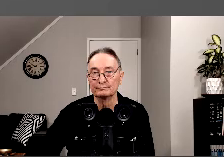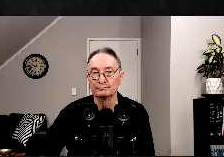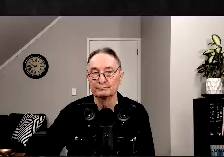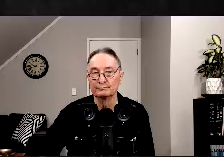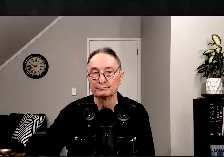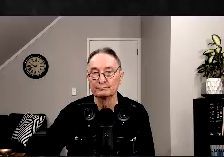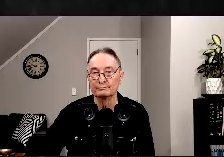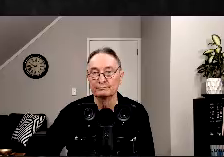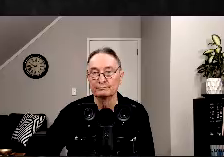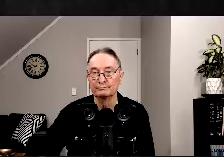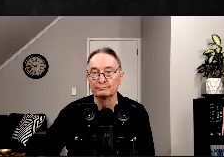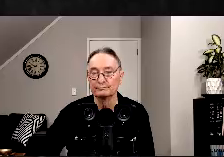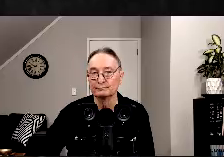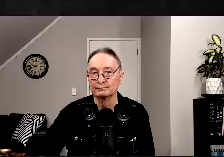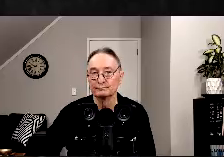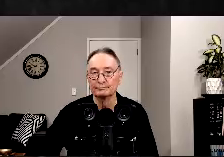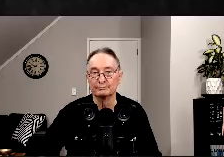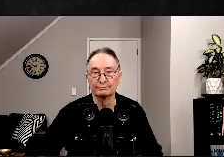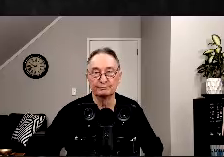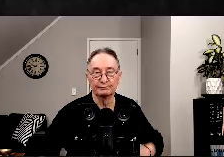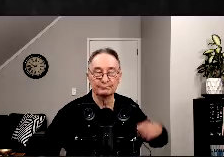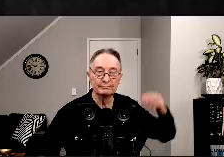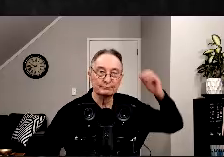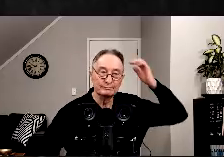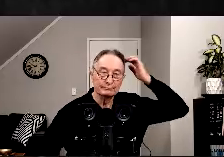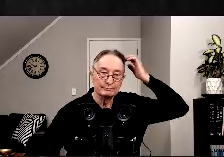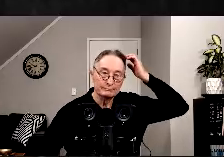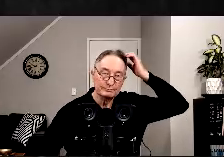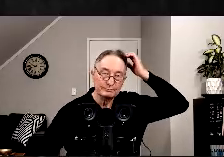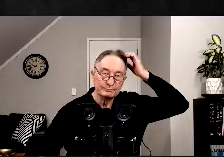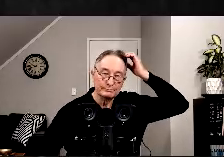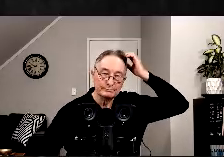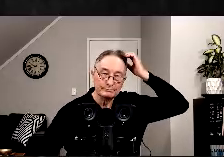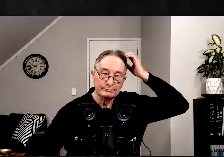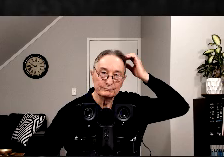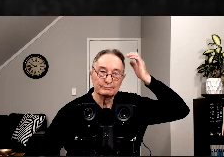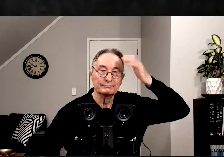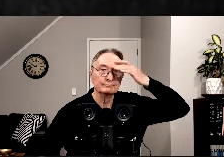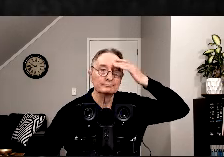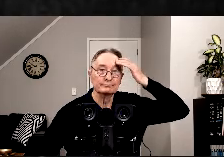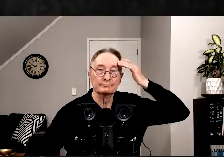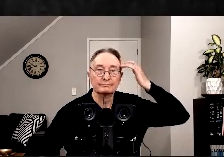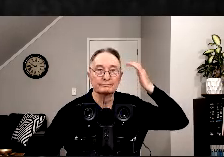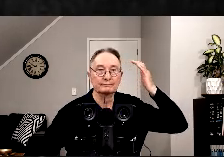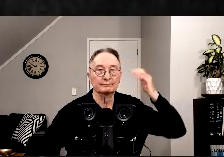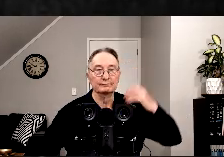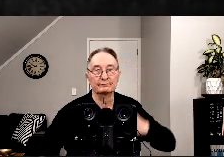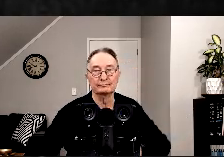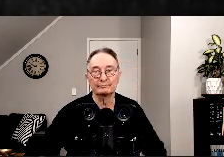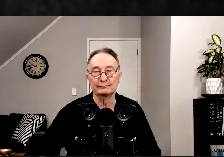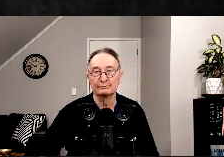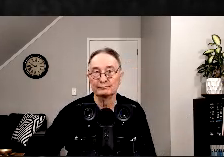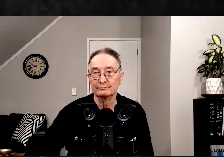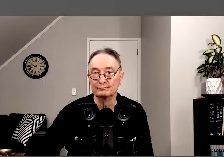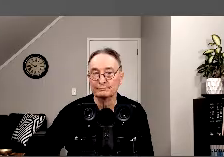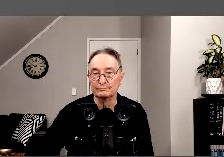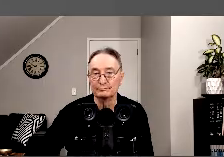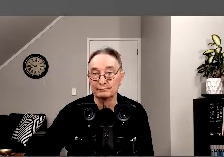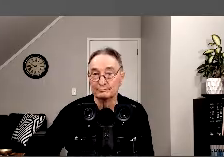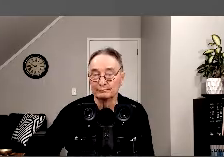time period, here's what the data showed. To start with, there were 1,223 fatalities that were associated with the